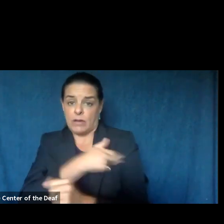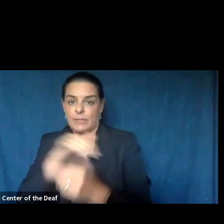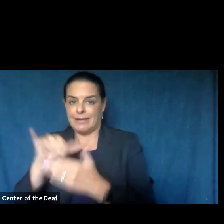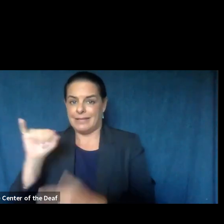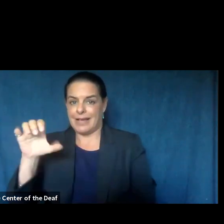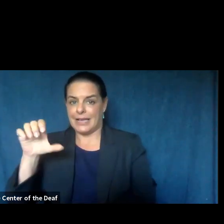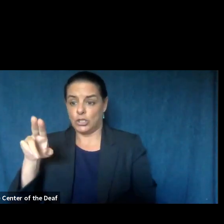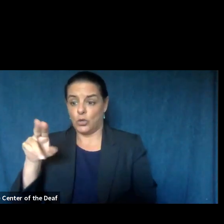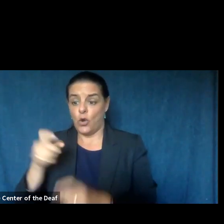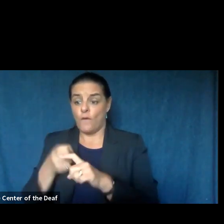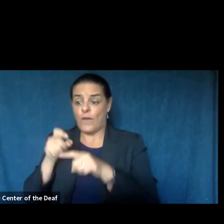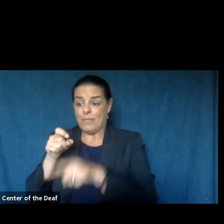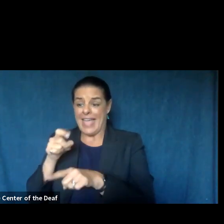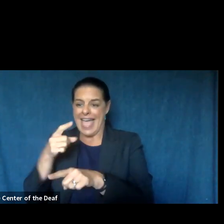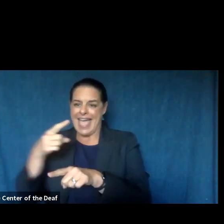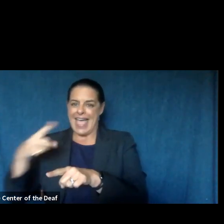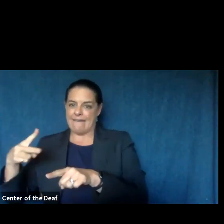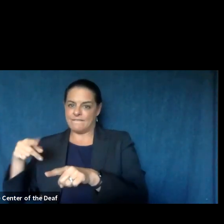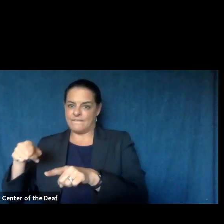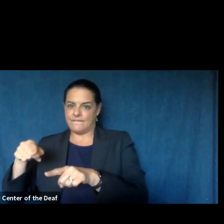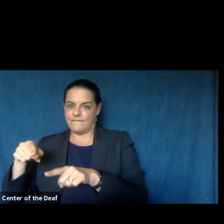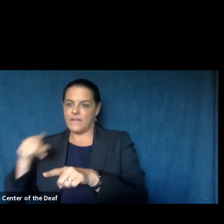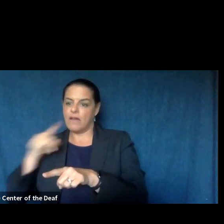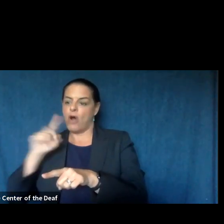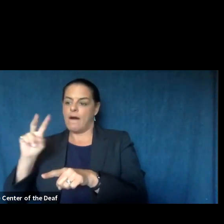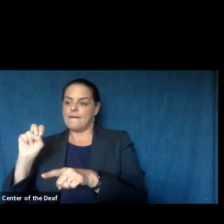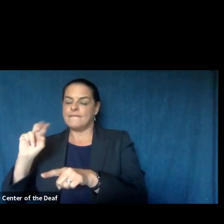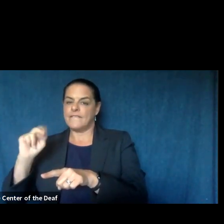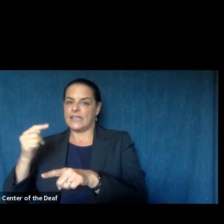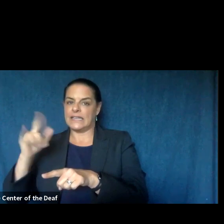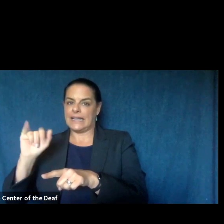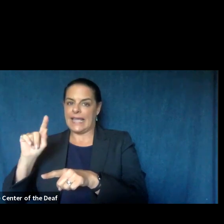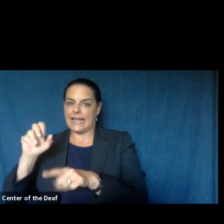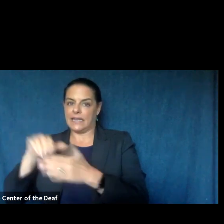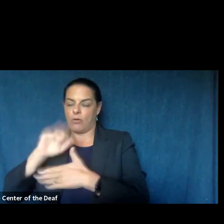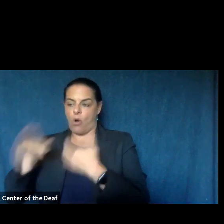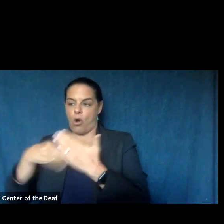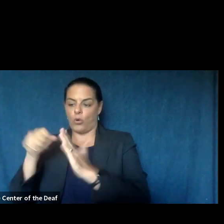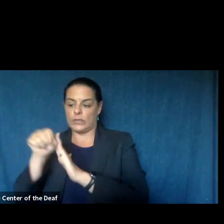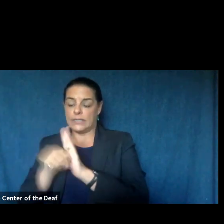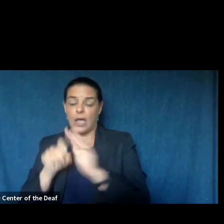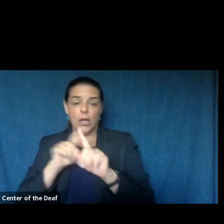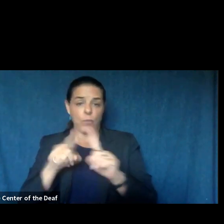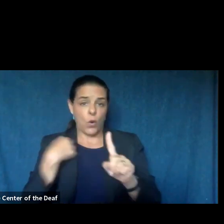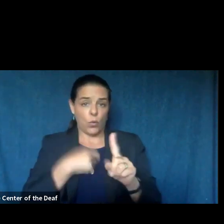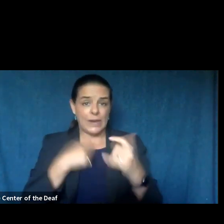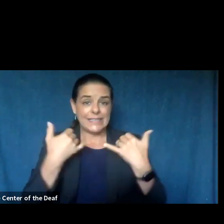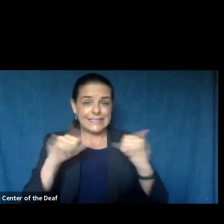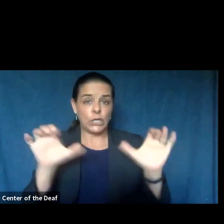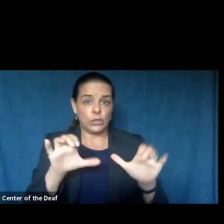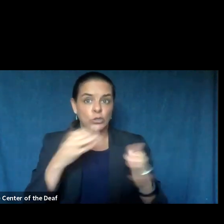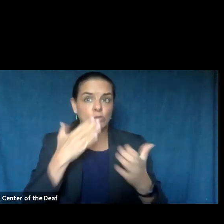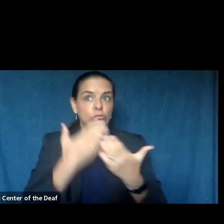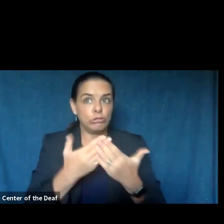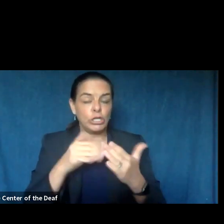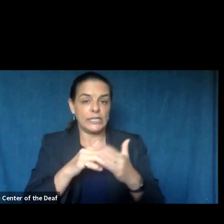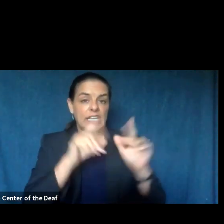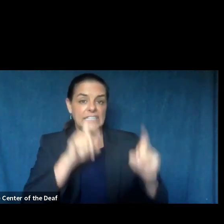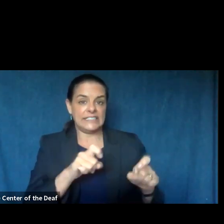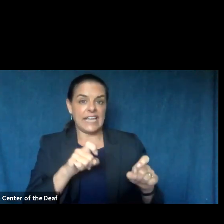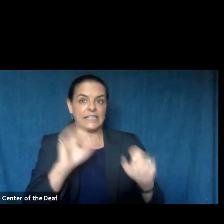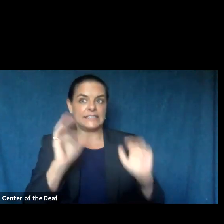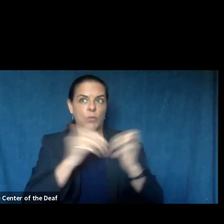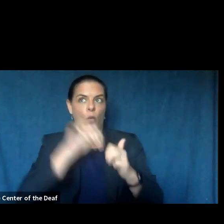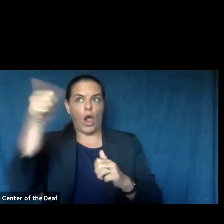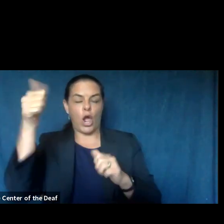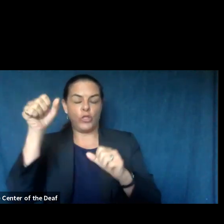of those, 50% are ventilated statewide. Overall, we continue to do a good job statewide in testing compared to other states. In the Knoxville region,